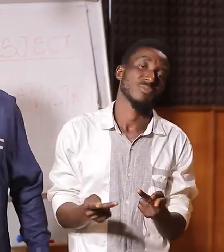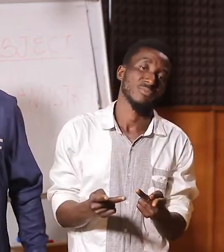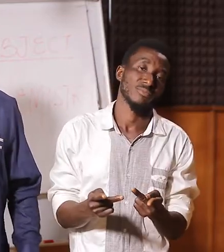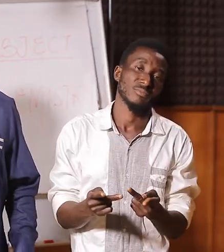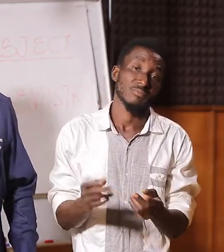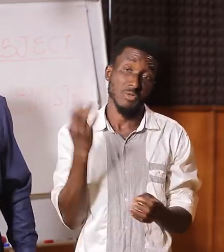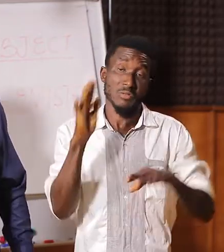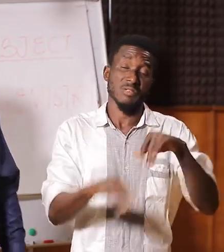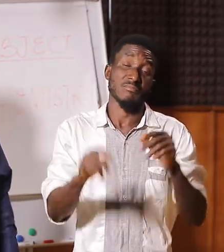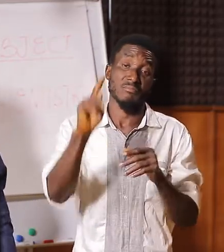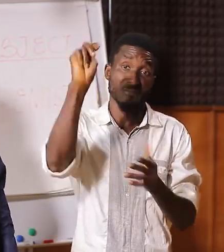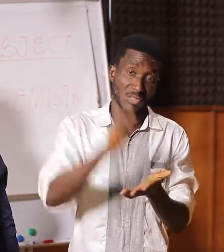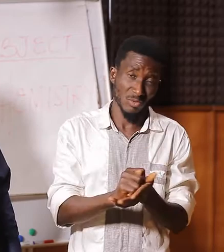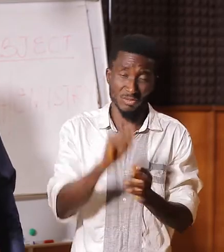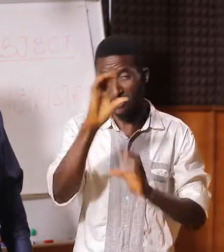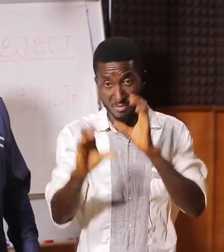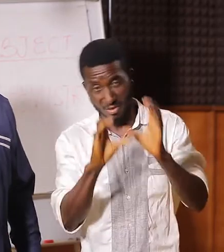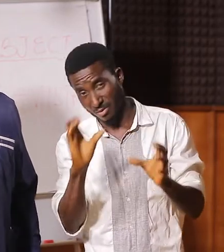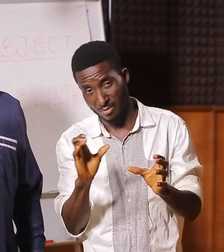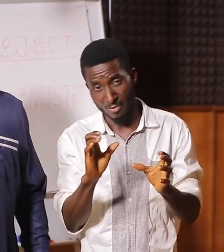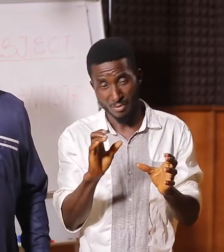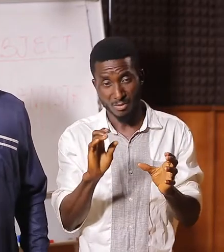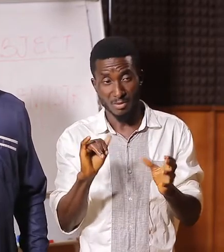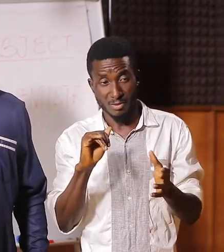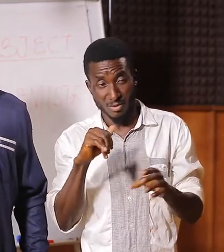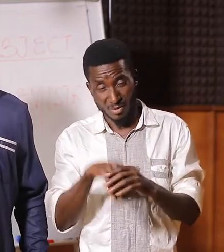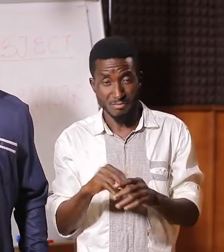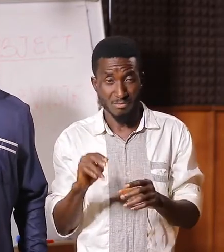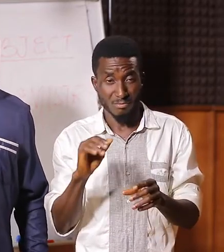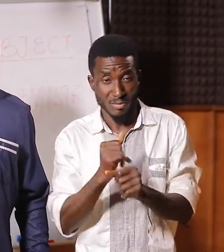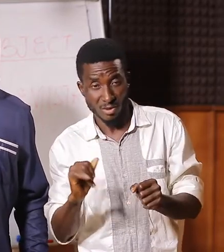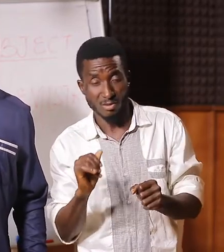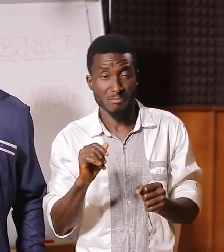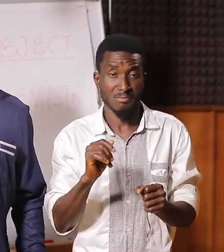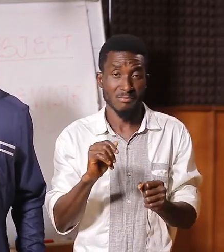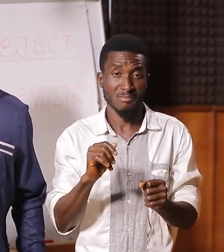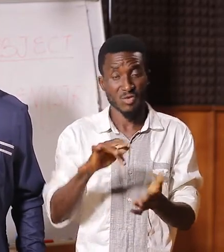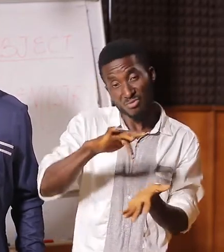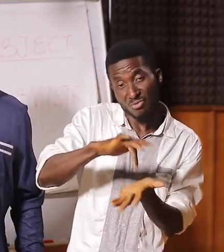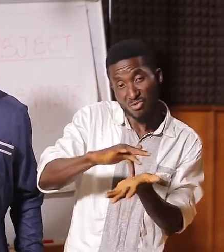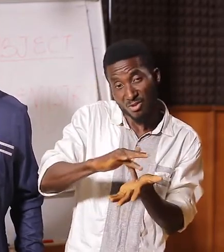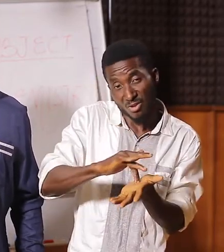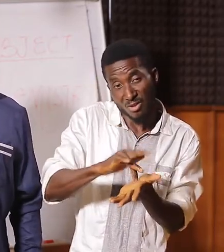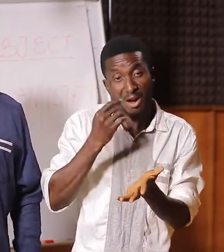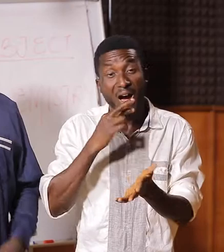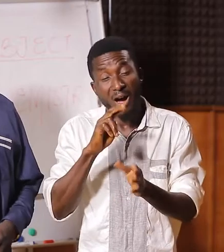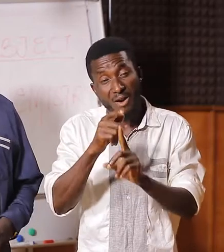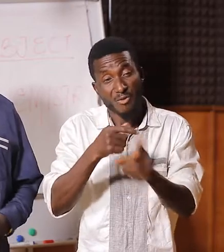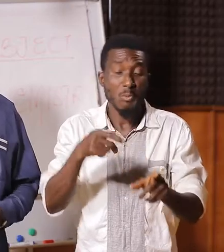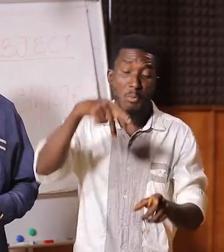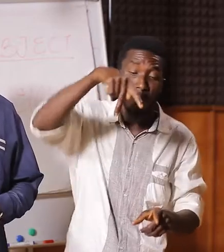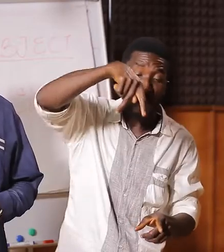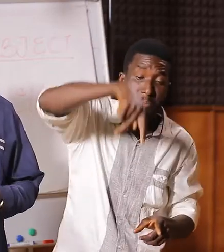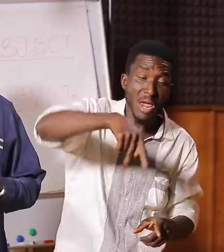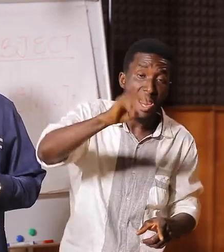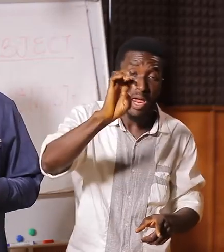1,000 chemicals that we have in making drugs today are byproduct of these petrochemical. We call them petrochemical. Chemicals